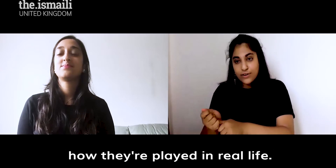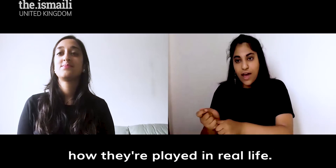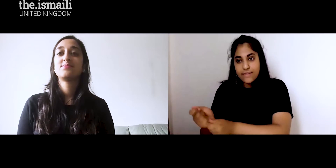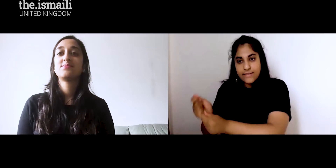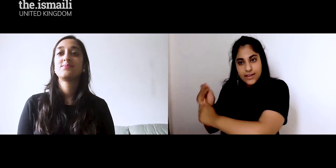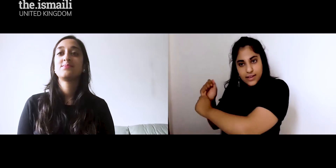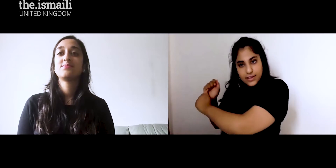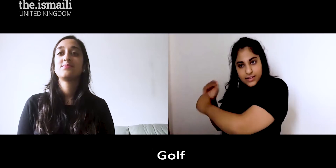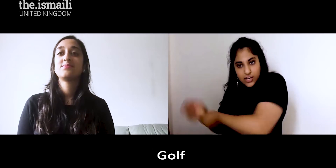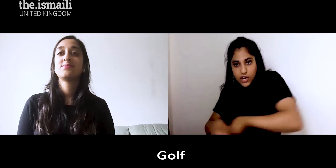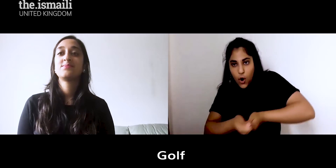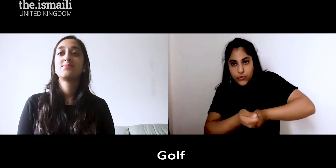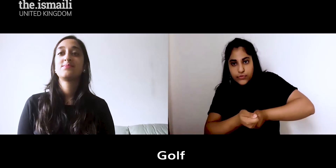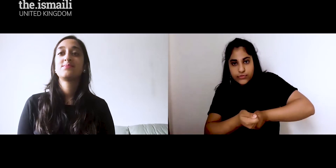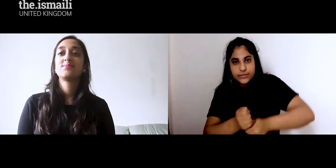life. Golf.